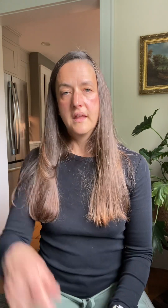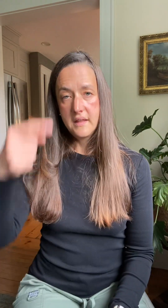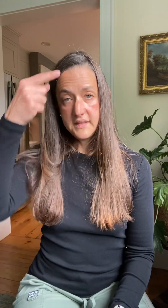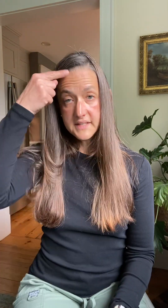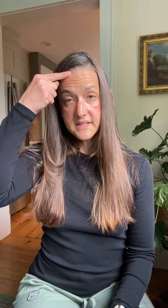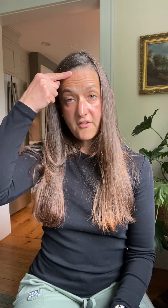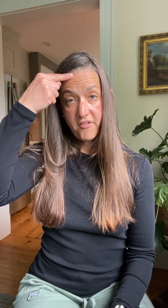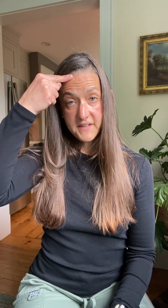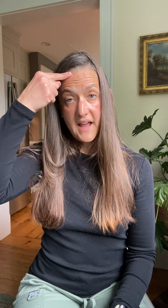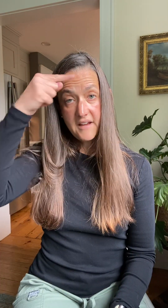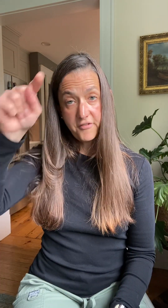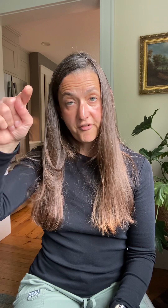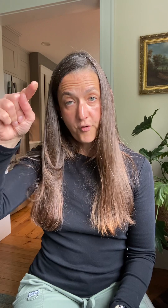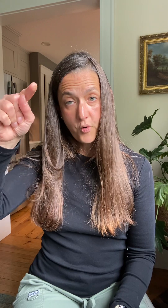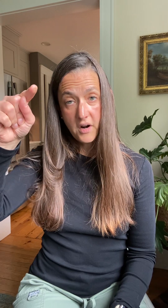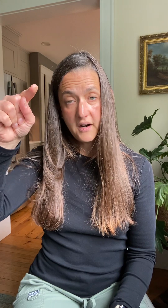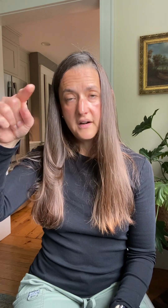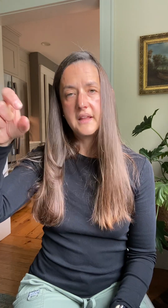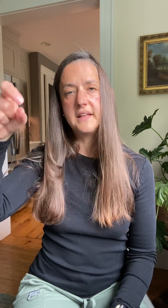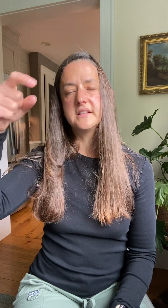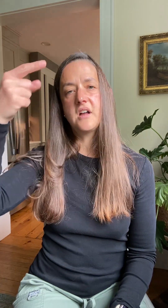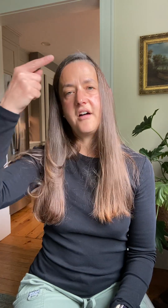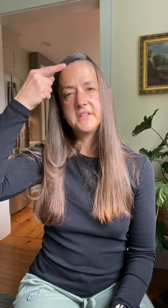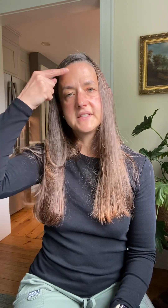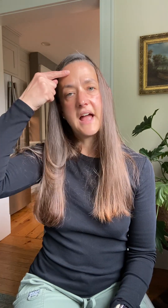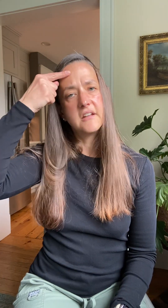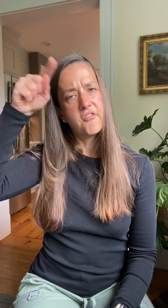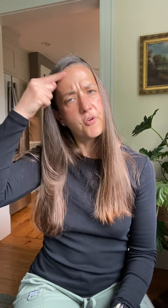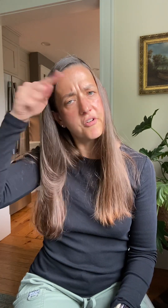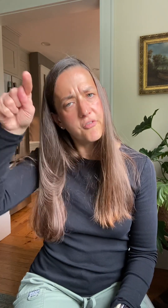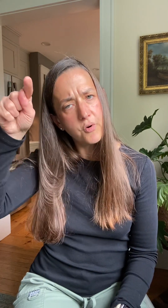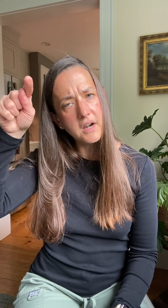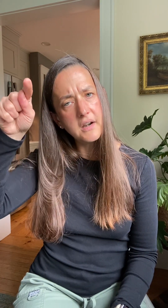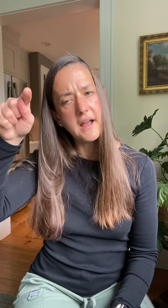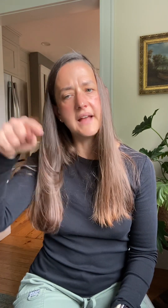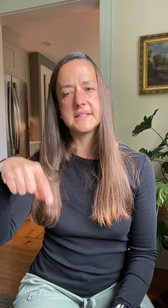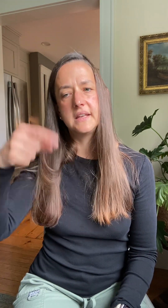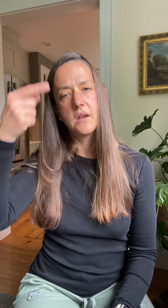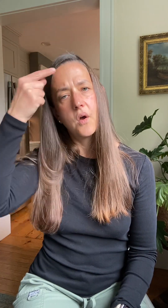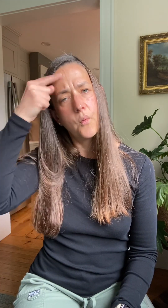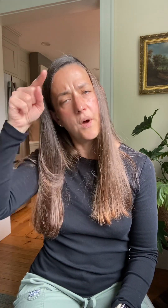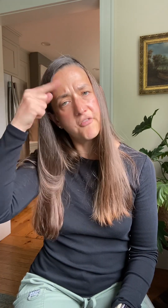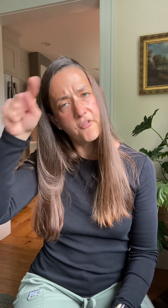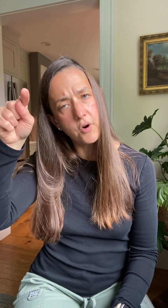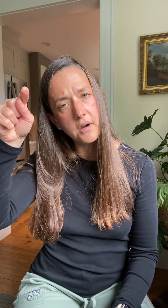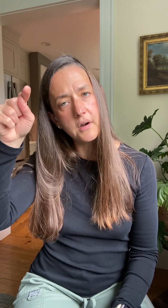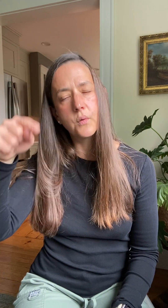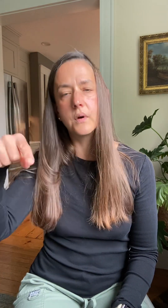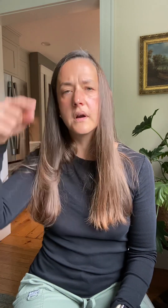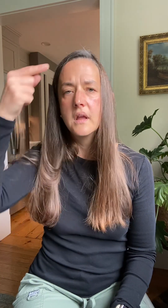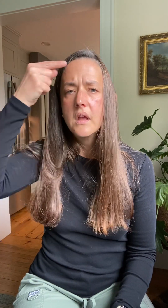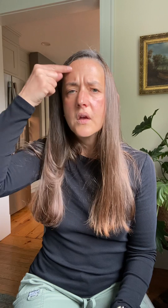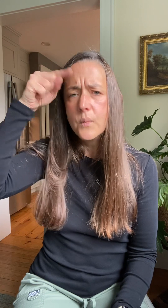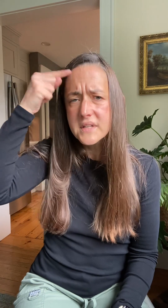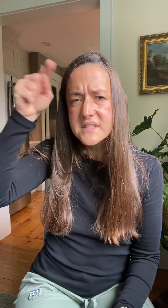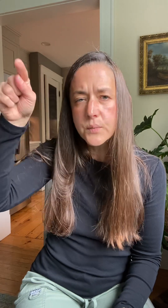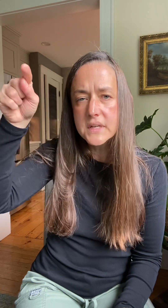This is the sign for 4, and it's often signed 4, as in what for, or what is the